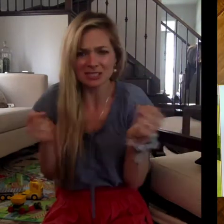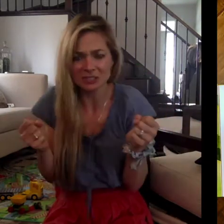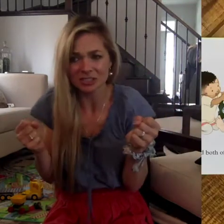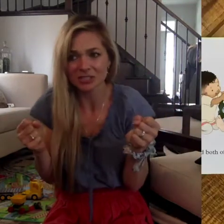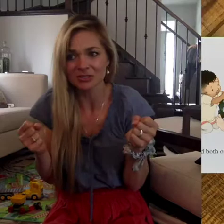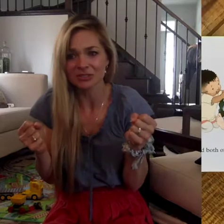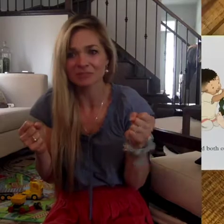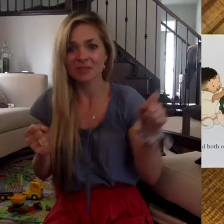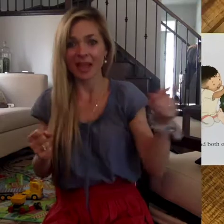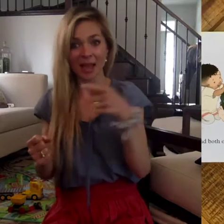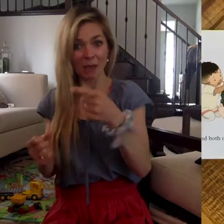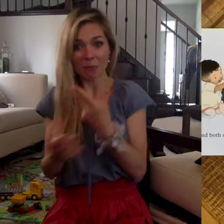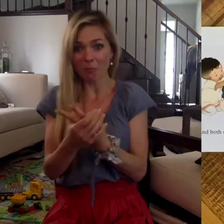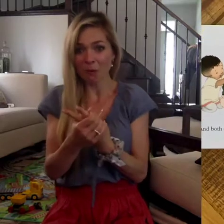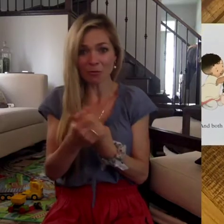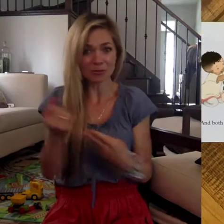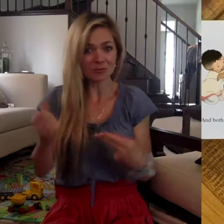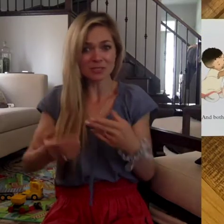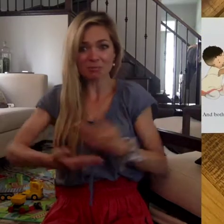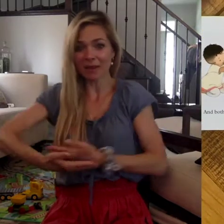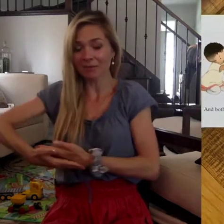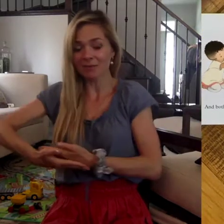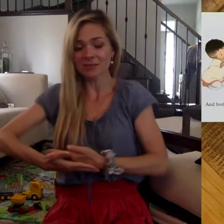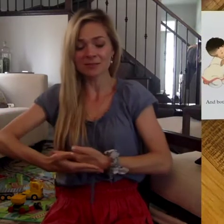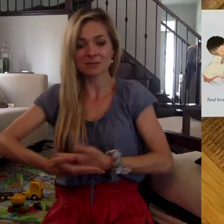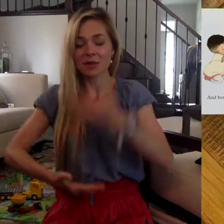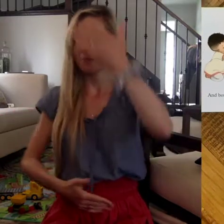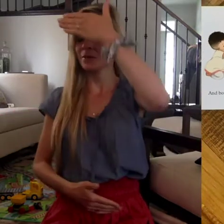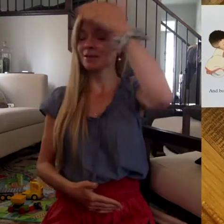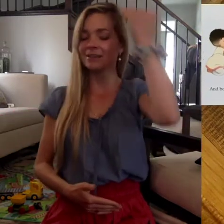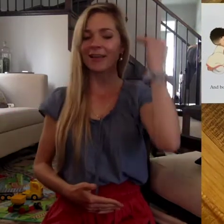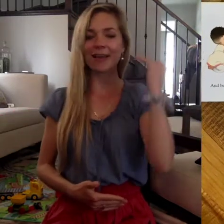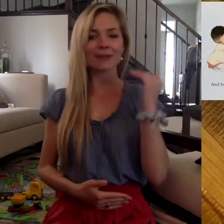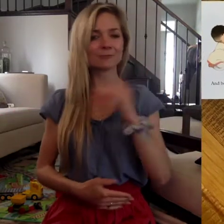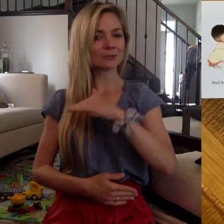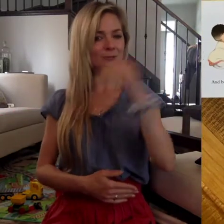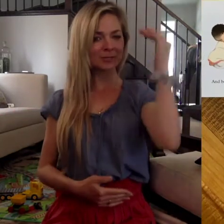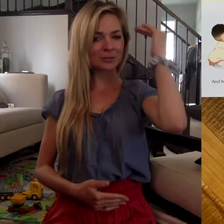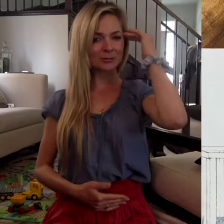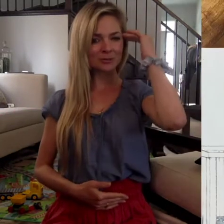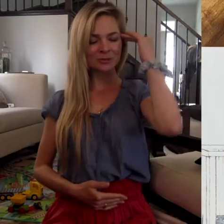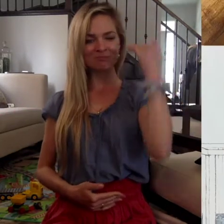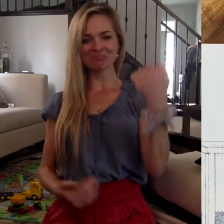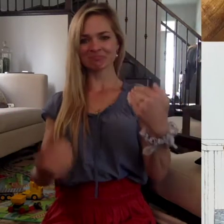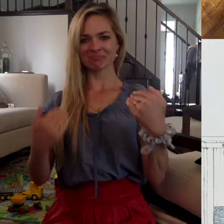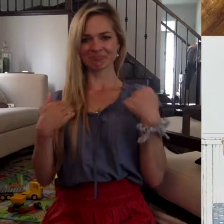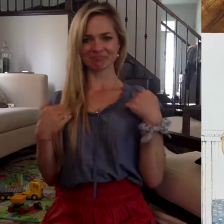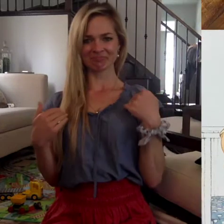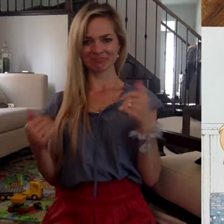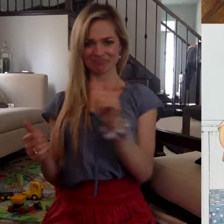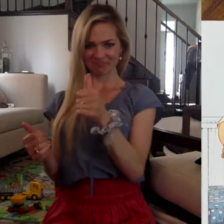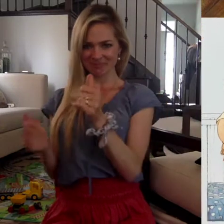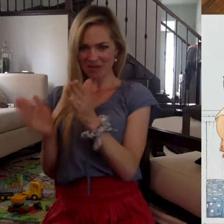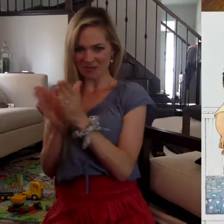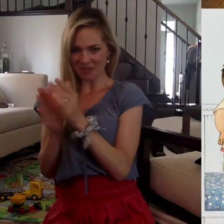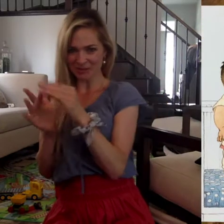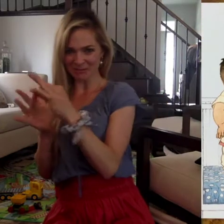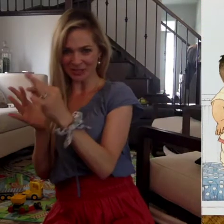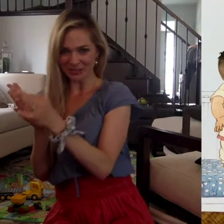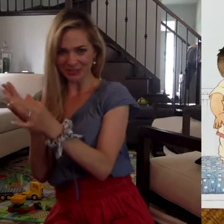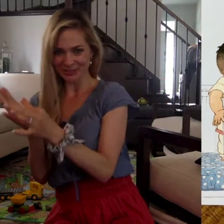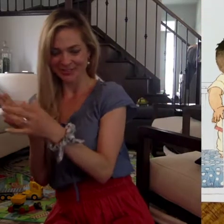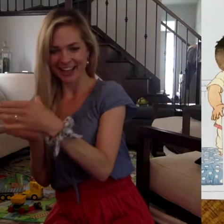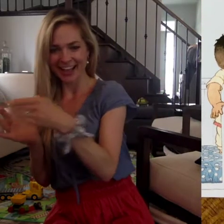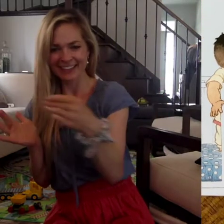and chills. But both of these babies, as everyone knows, had 10